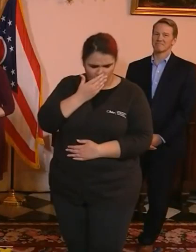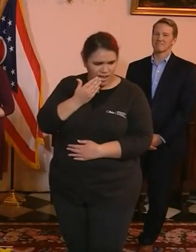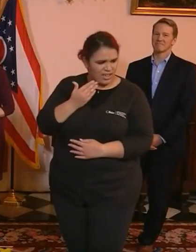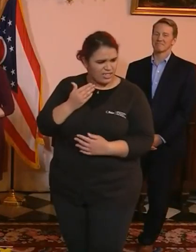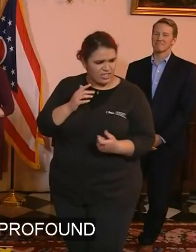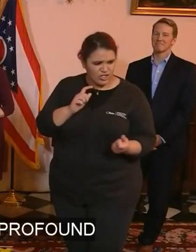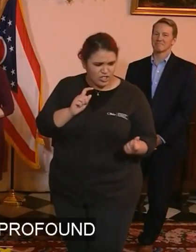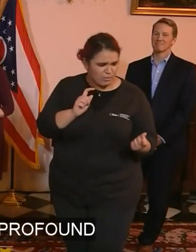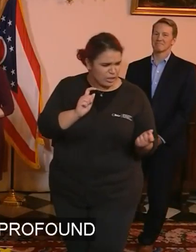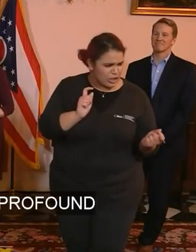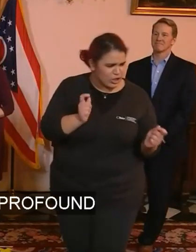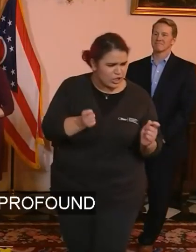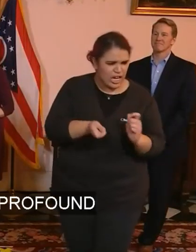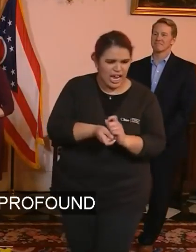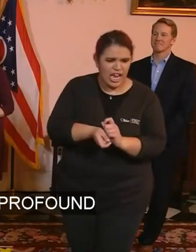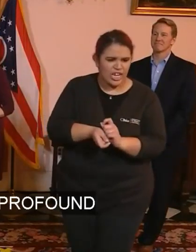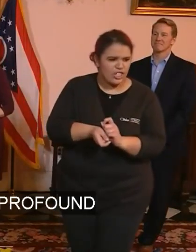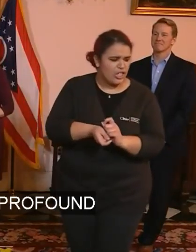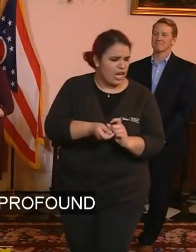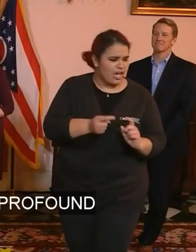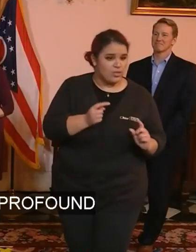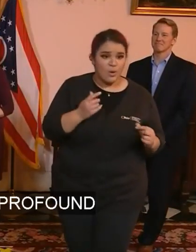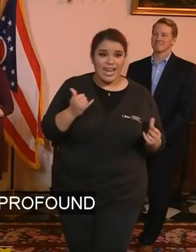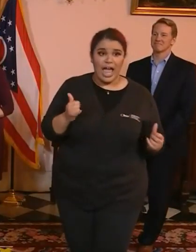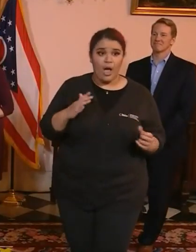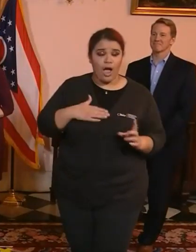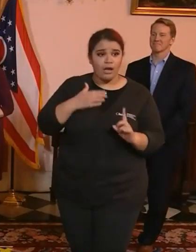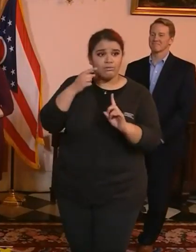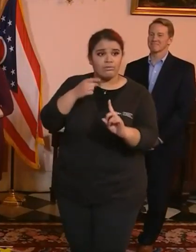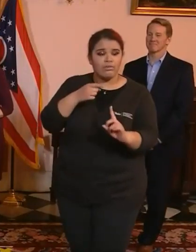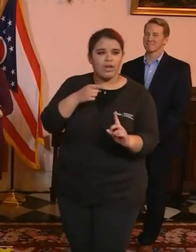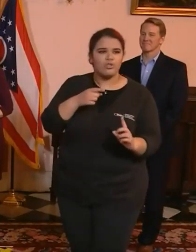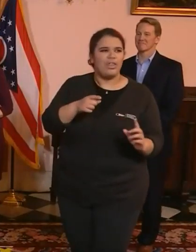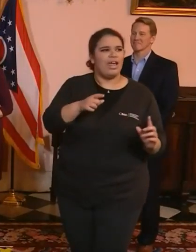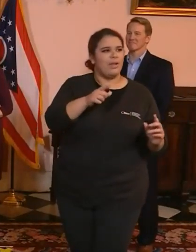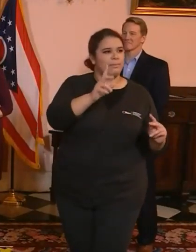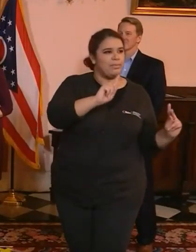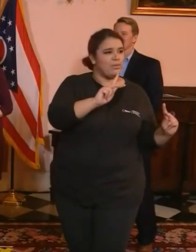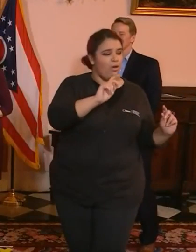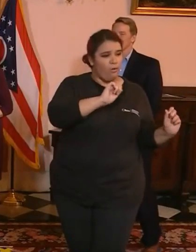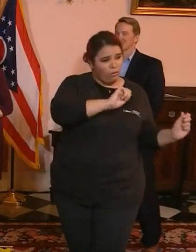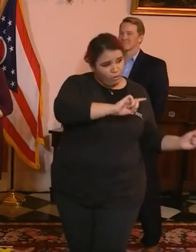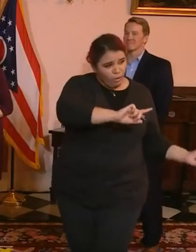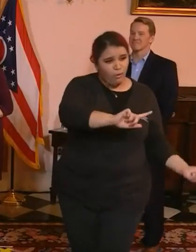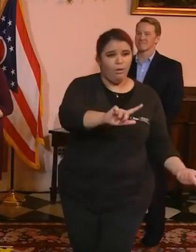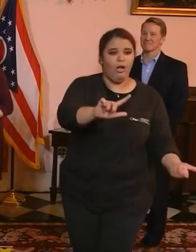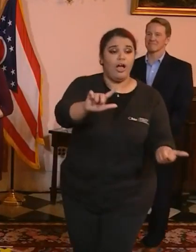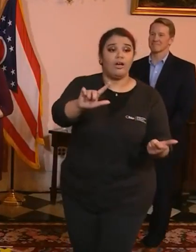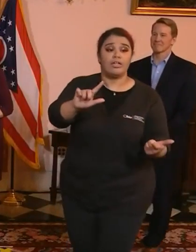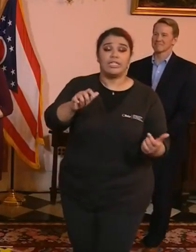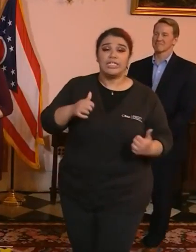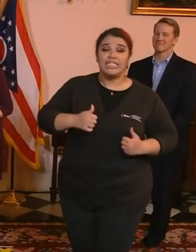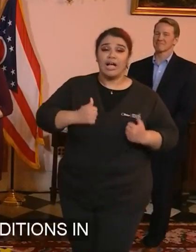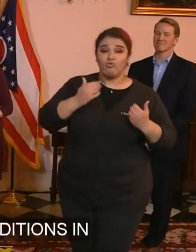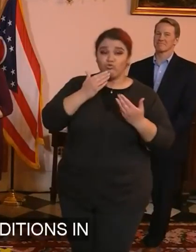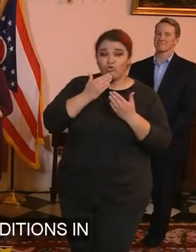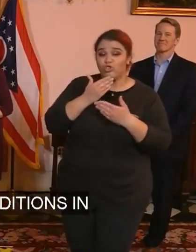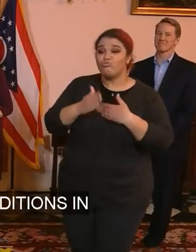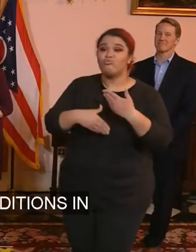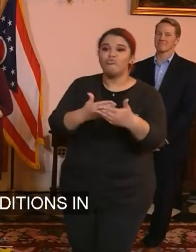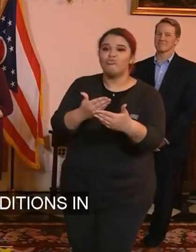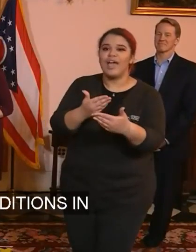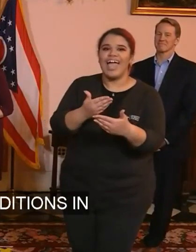now is creating the conditions in which all Ohioans can lead flourishing lives and contribute to their